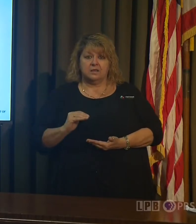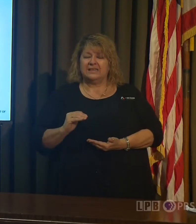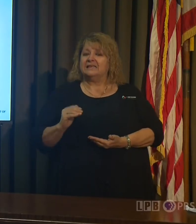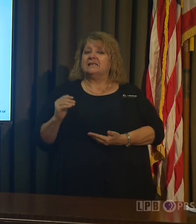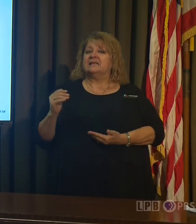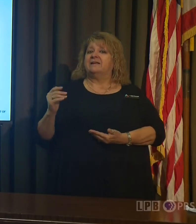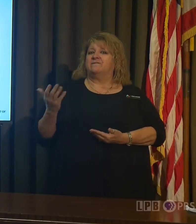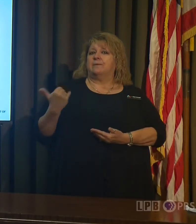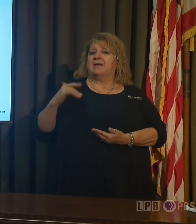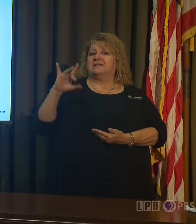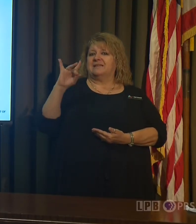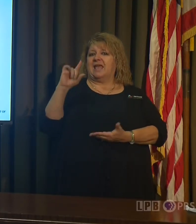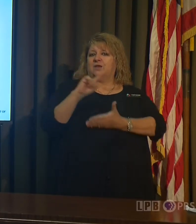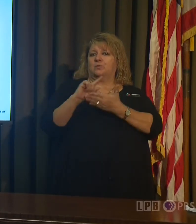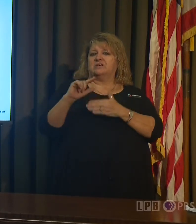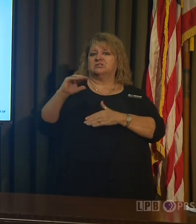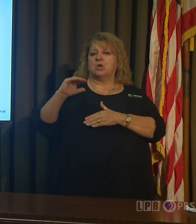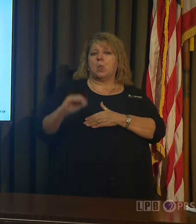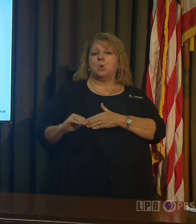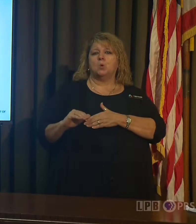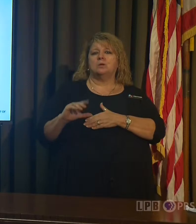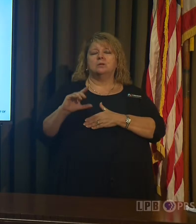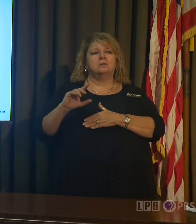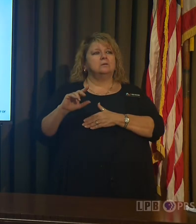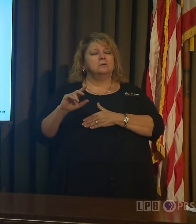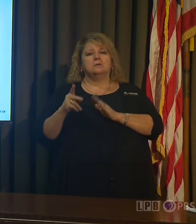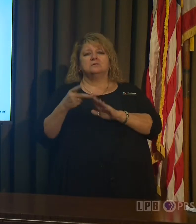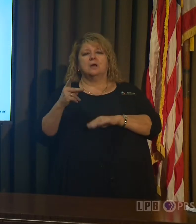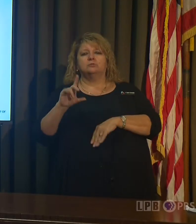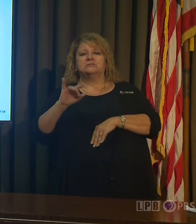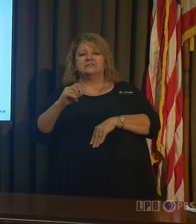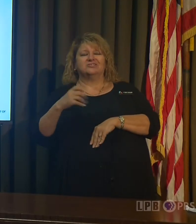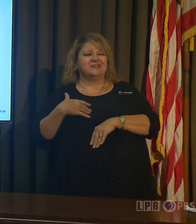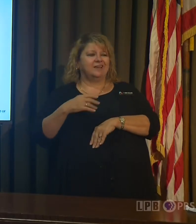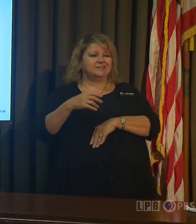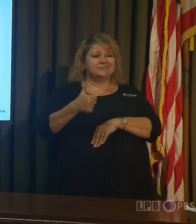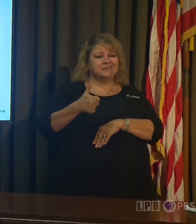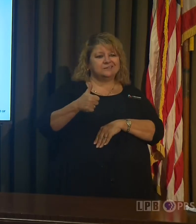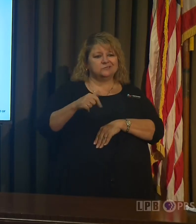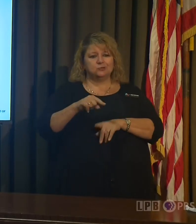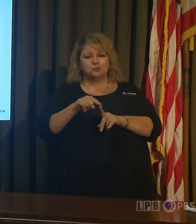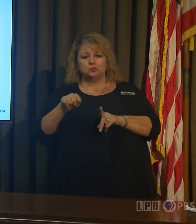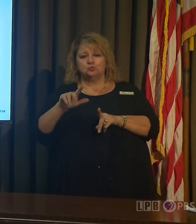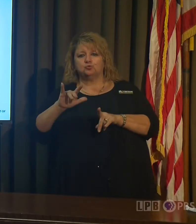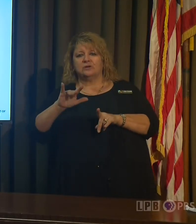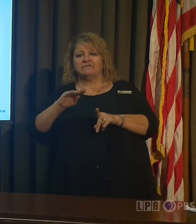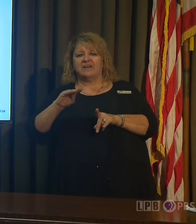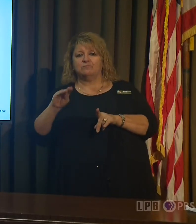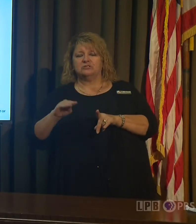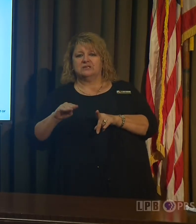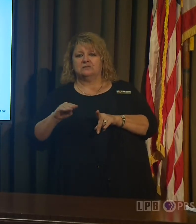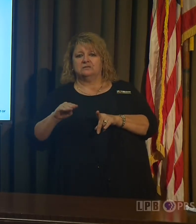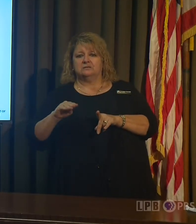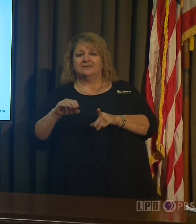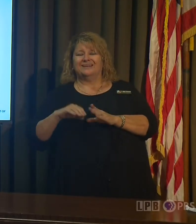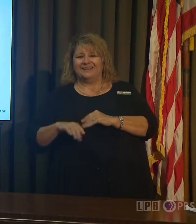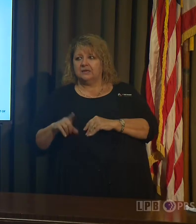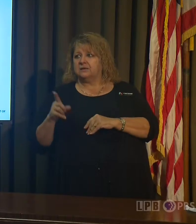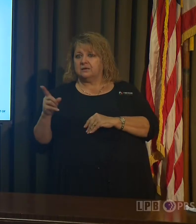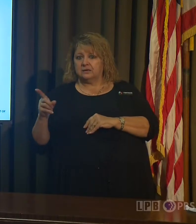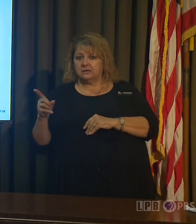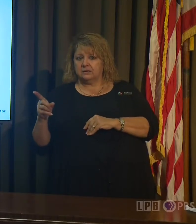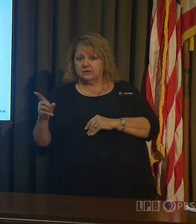double digits, between 10, 20, maybe 25 cases a week diagnosed in nursing homes. That's down from